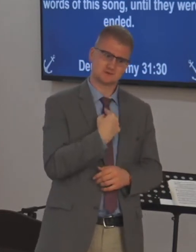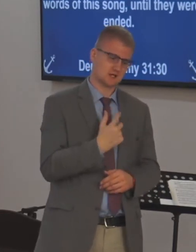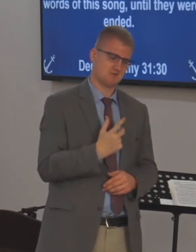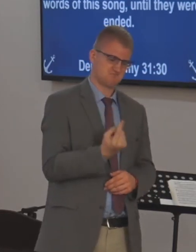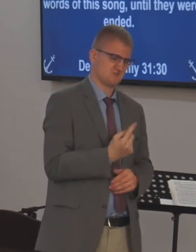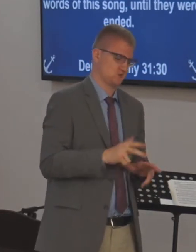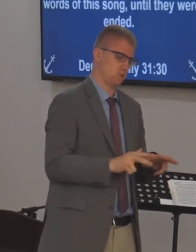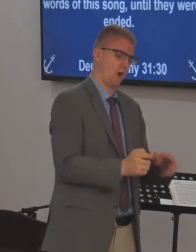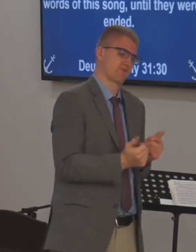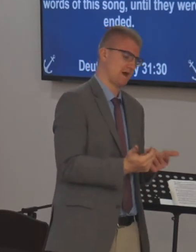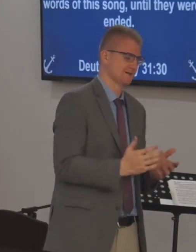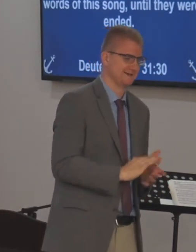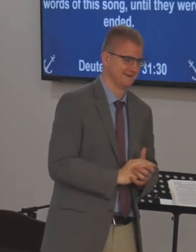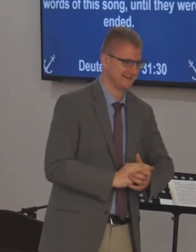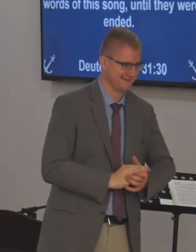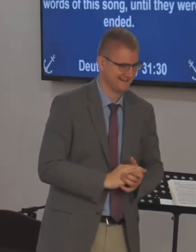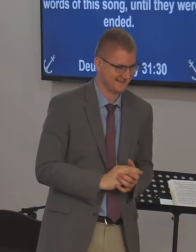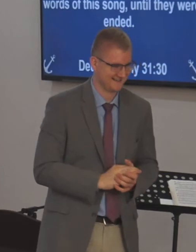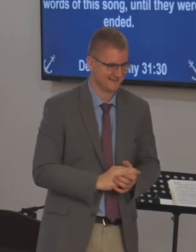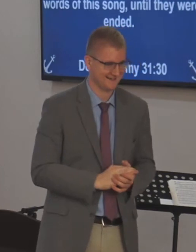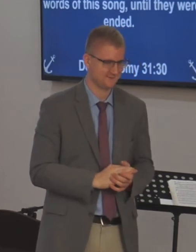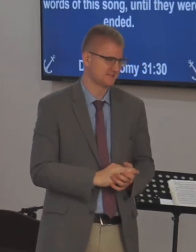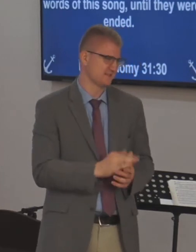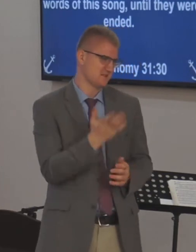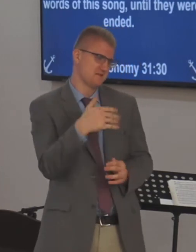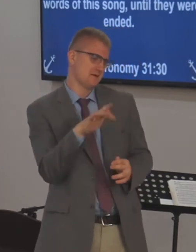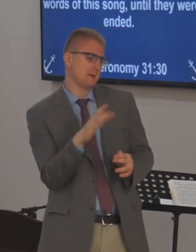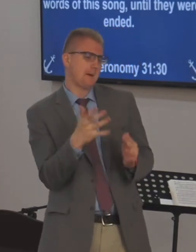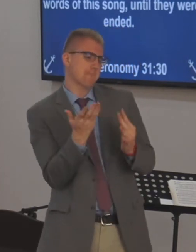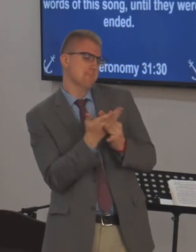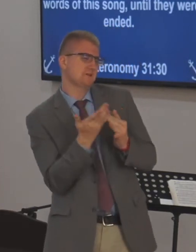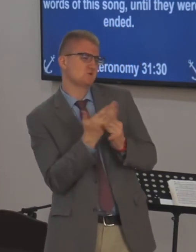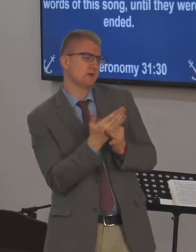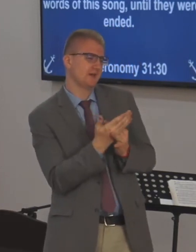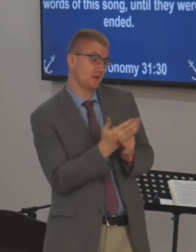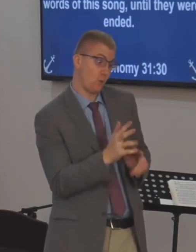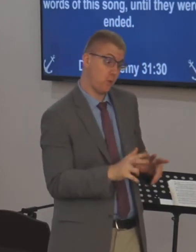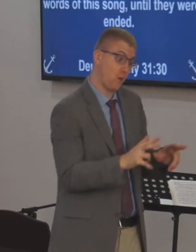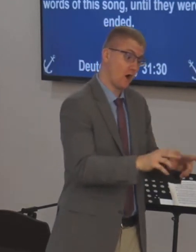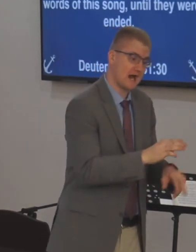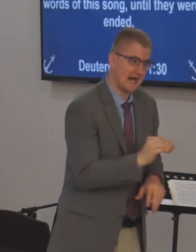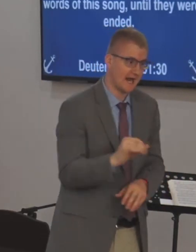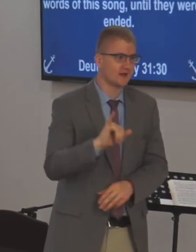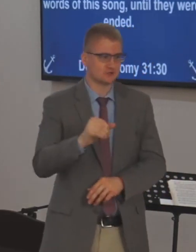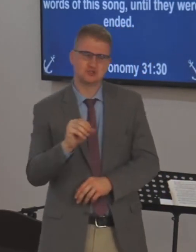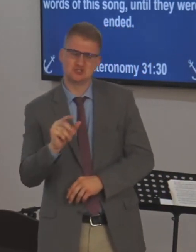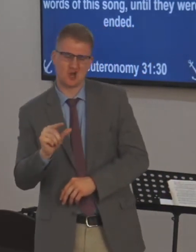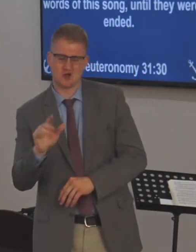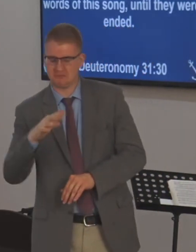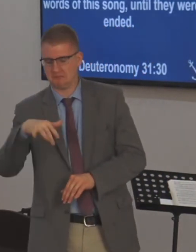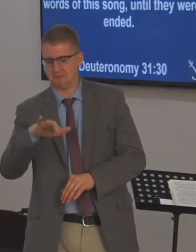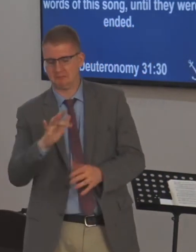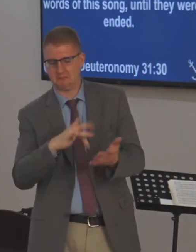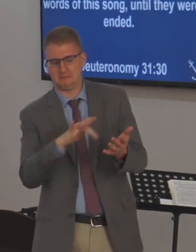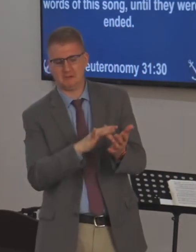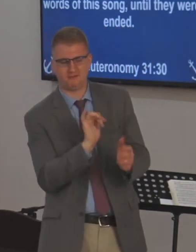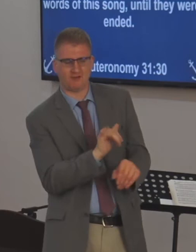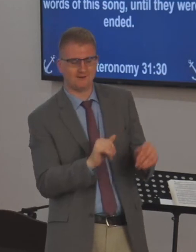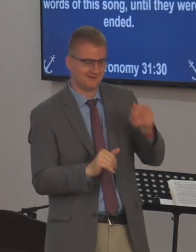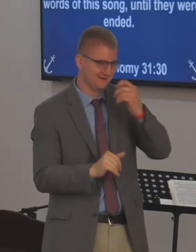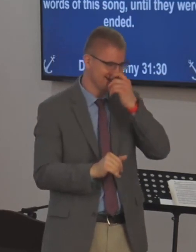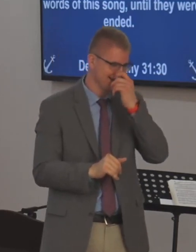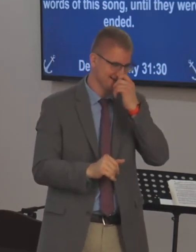don't walk. It's somewhere between shuffling and jogging. But in my head, I'm doing a marathon. I'm running like crazy. But I know it's